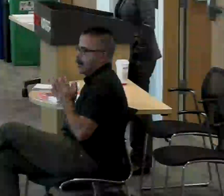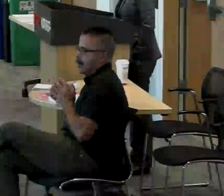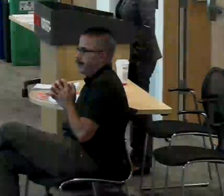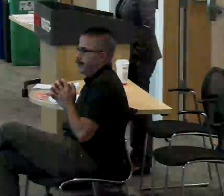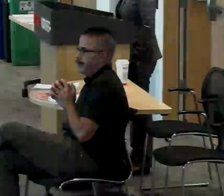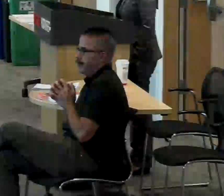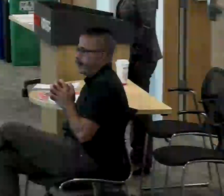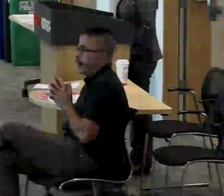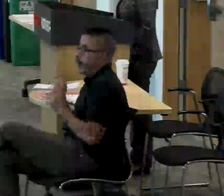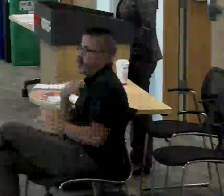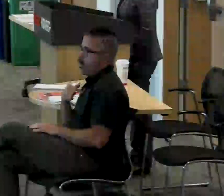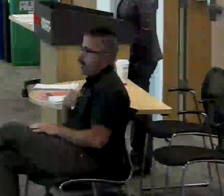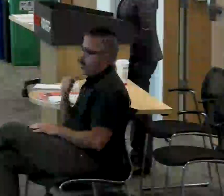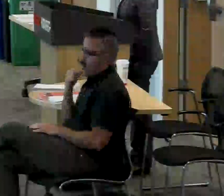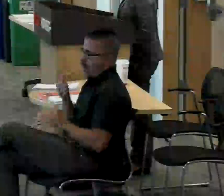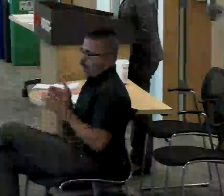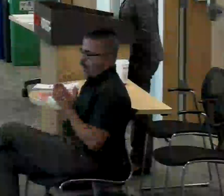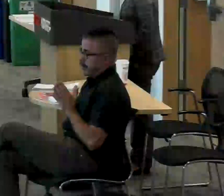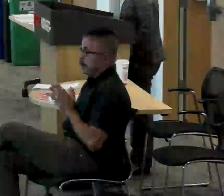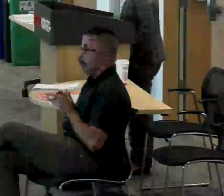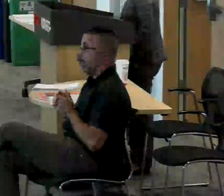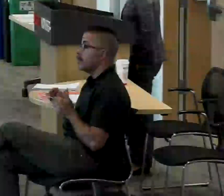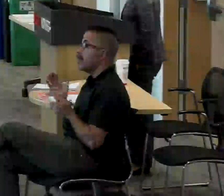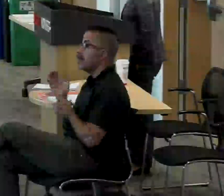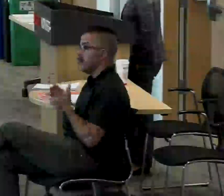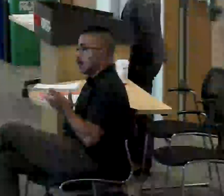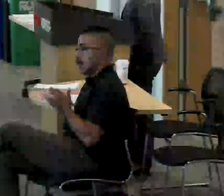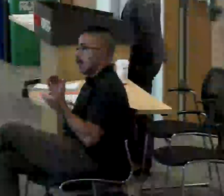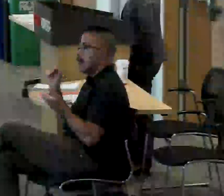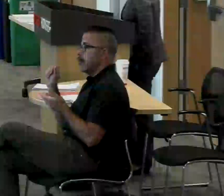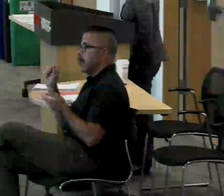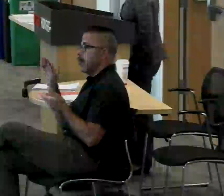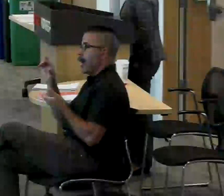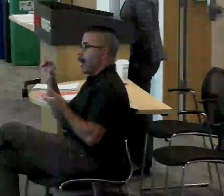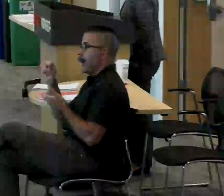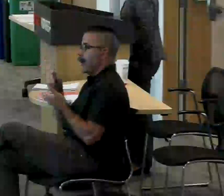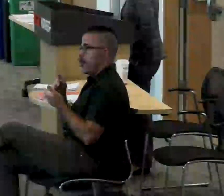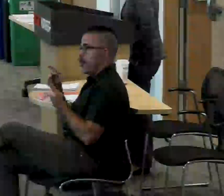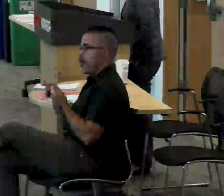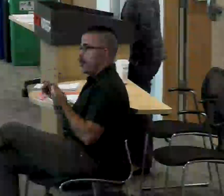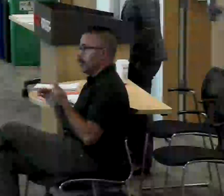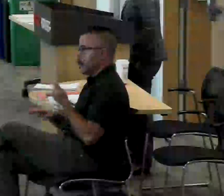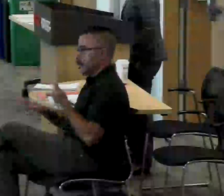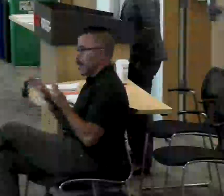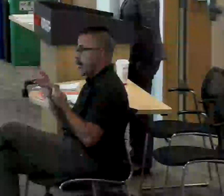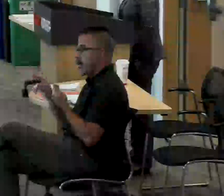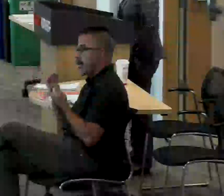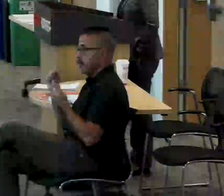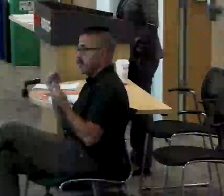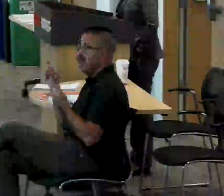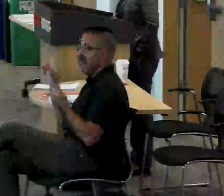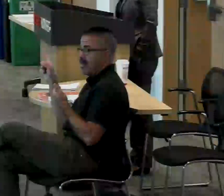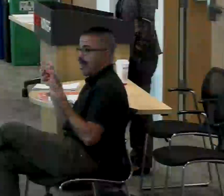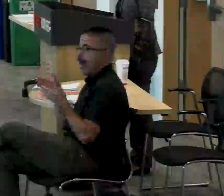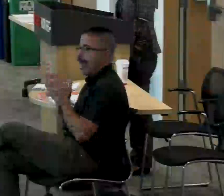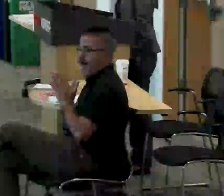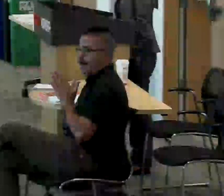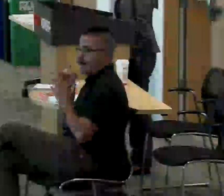be us. There are some ABLE programs across the country that do ask this. That's their prerogative.